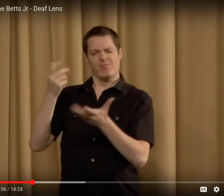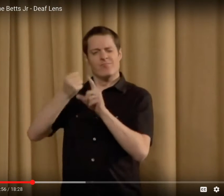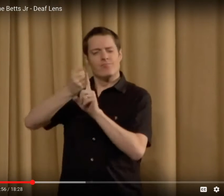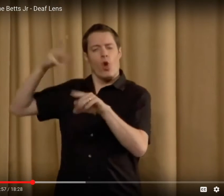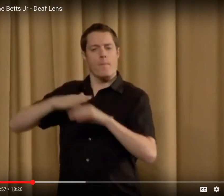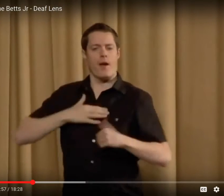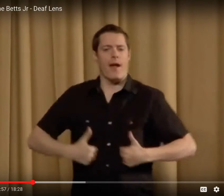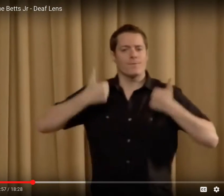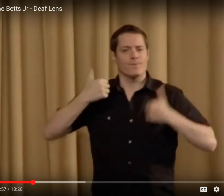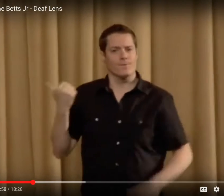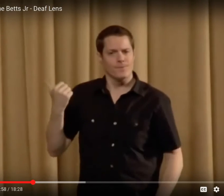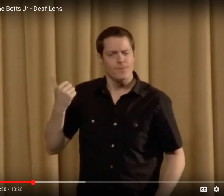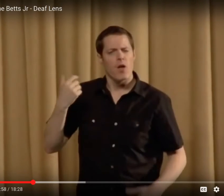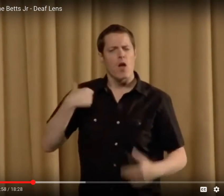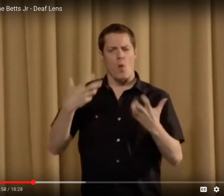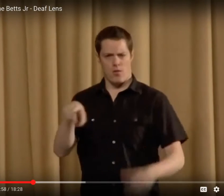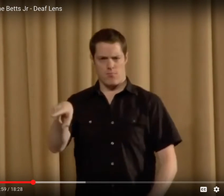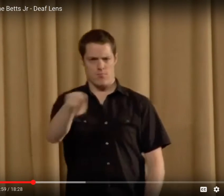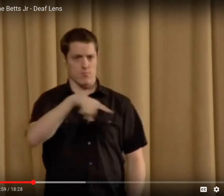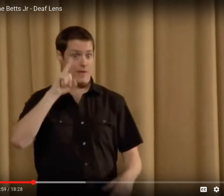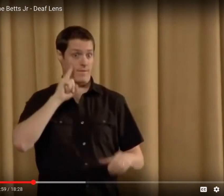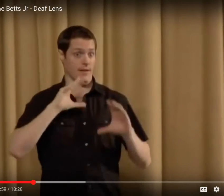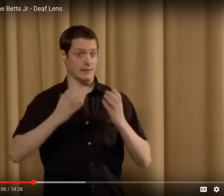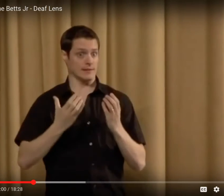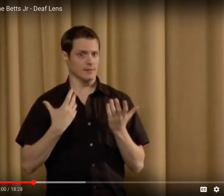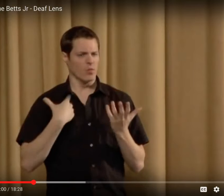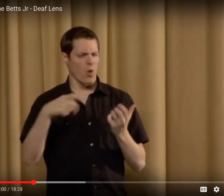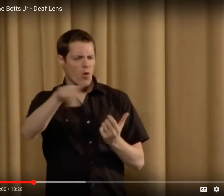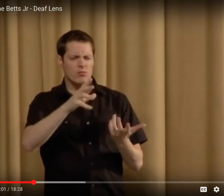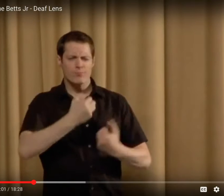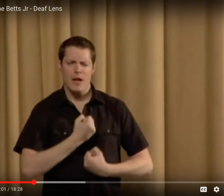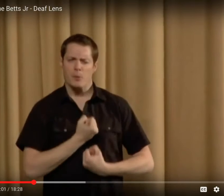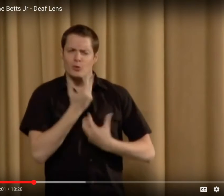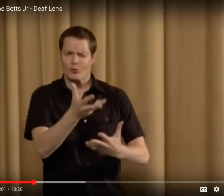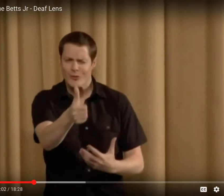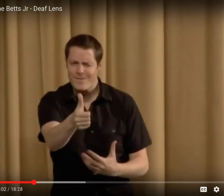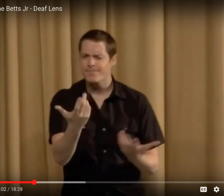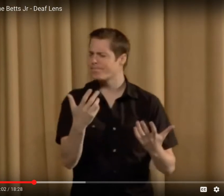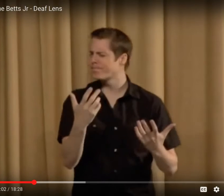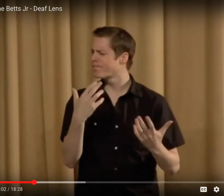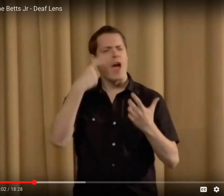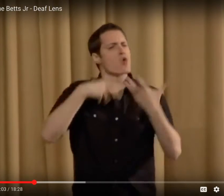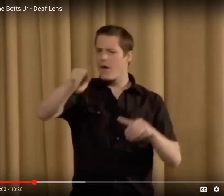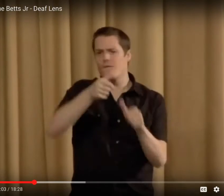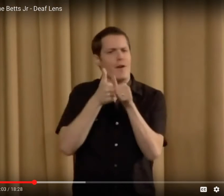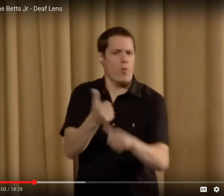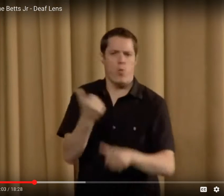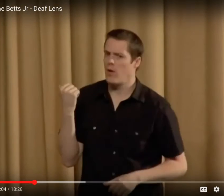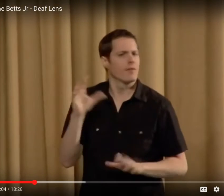It had music and sound and things from his life. And he told the deaf class, I want you